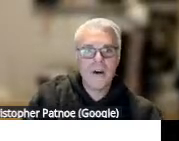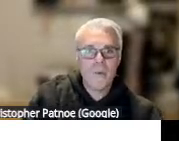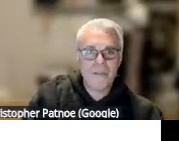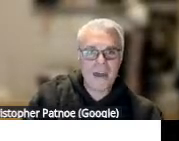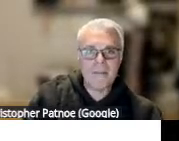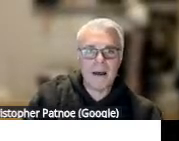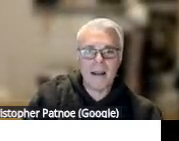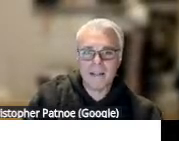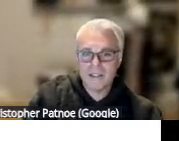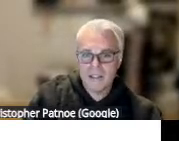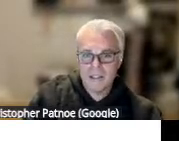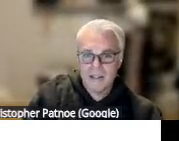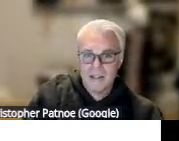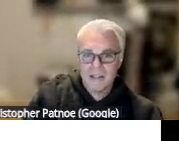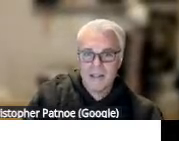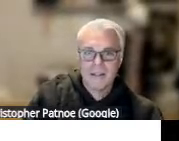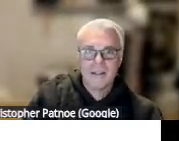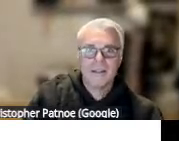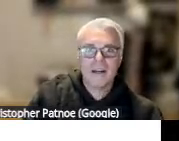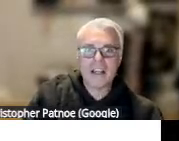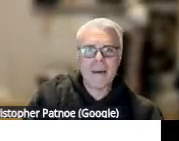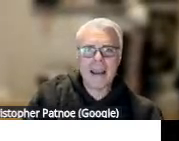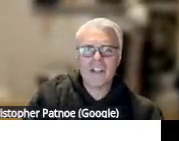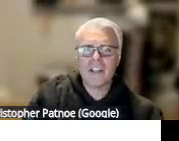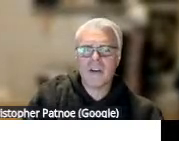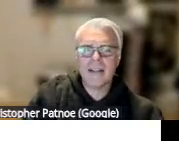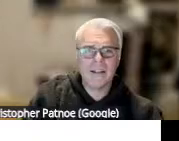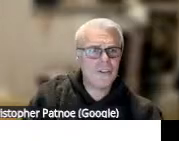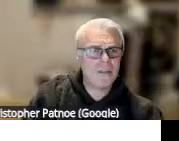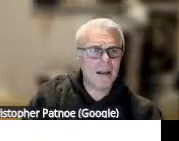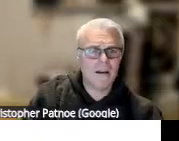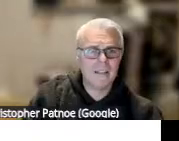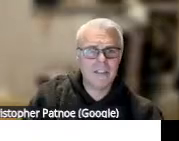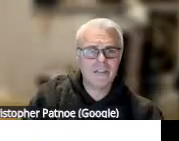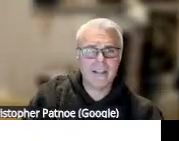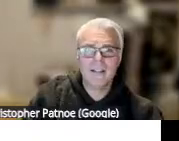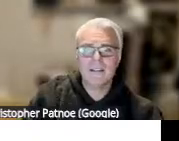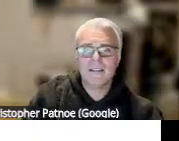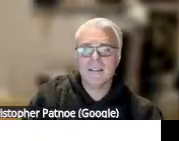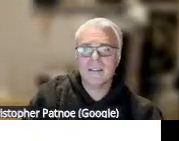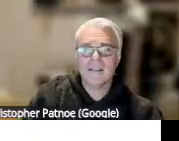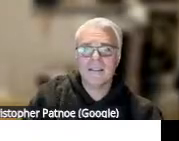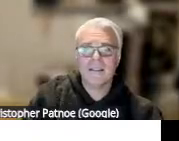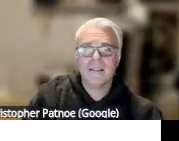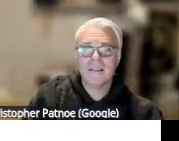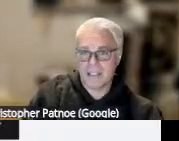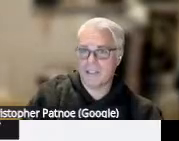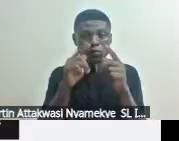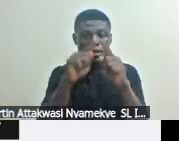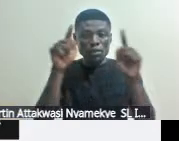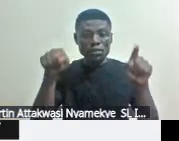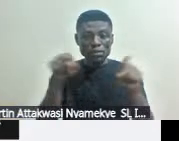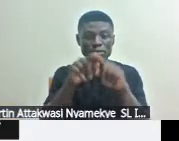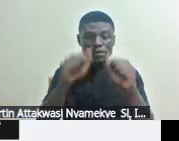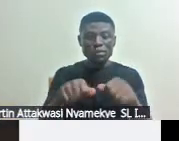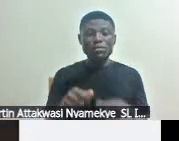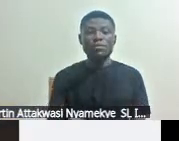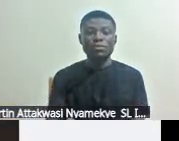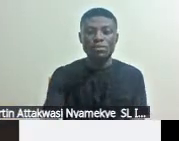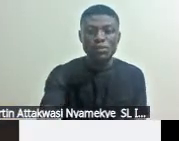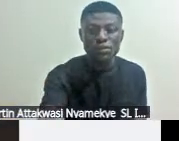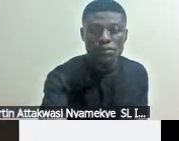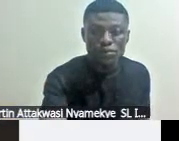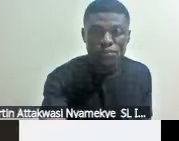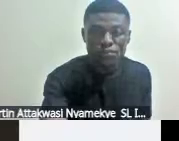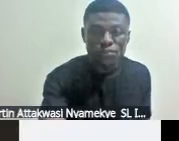So with that in mind, am I actually sharing? Can you see my ugly screen? Yes, okay, I saw yes.